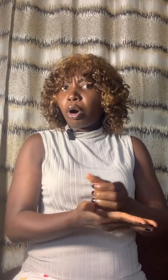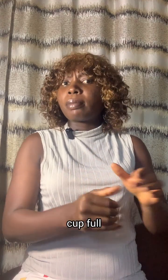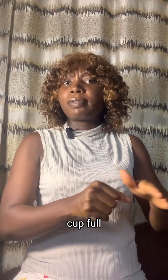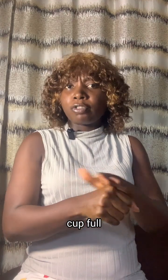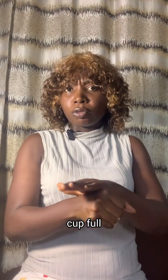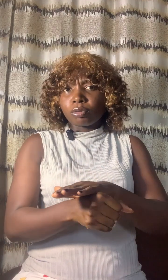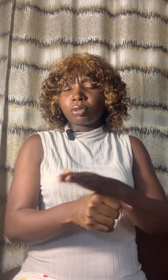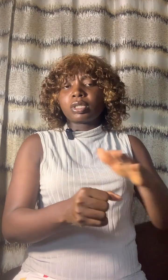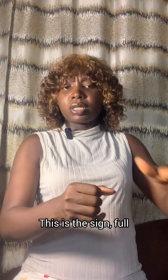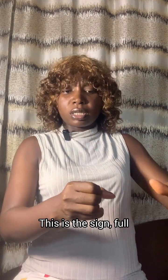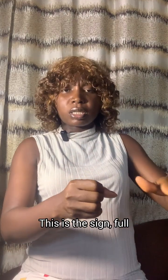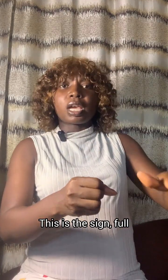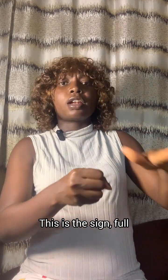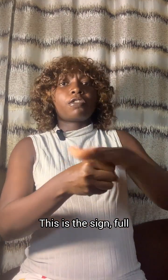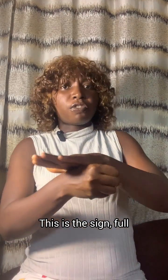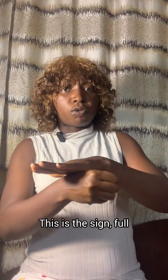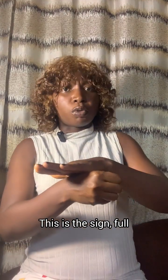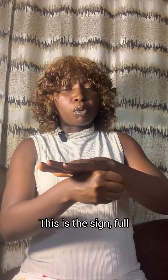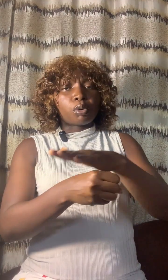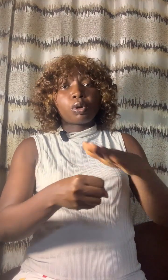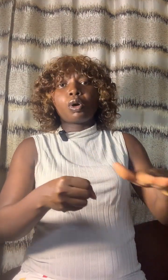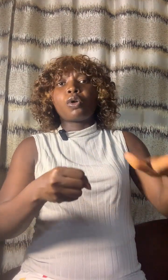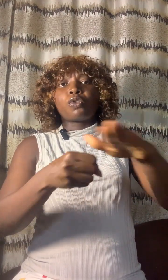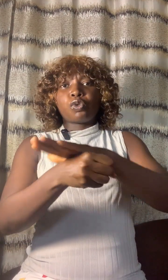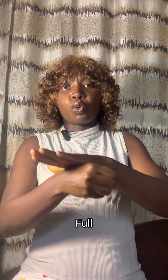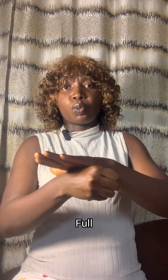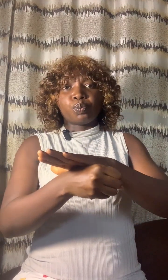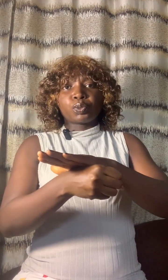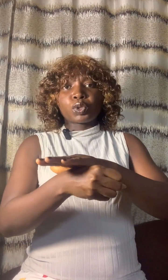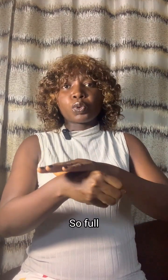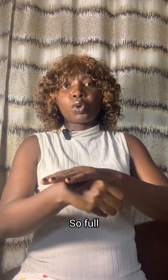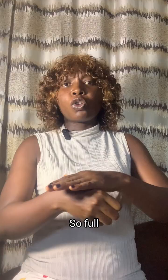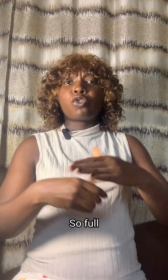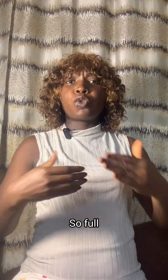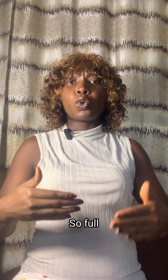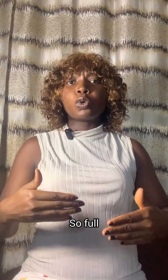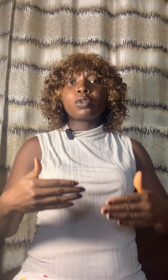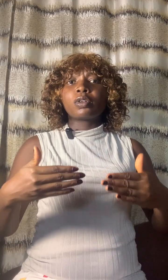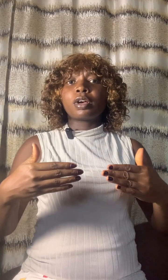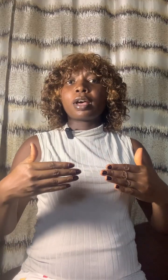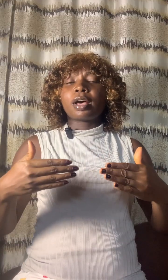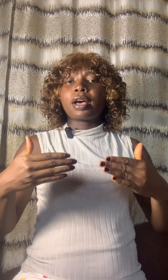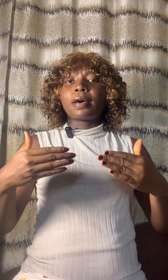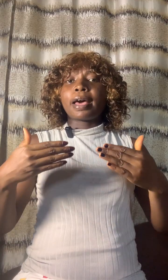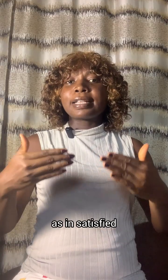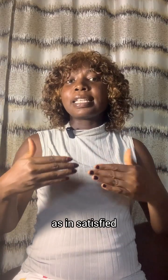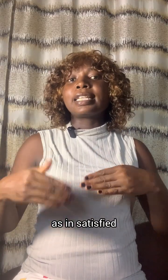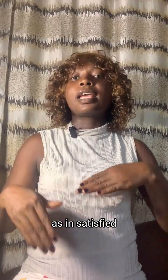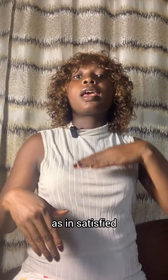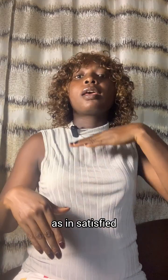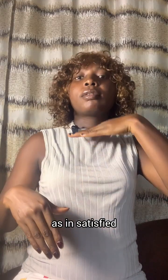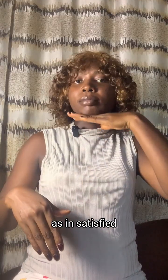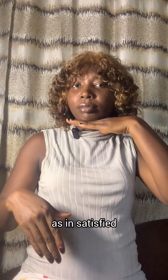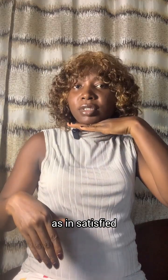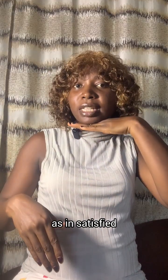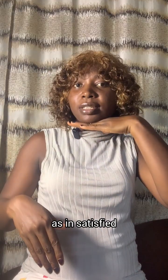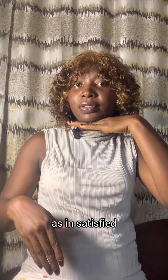cup full. This is the sign full, full. So full as in